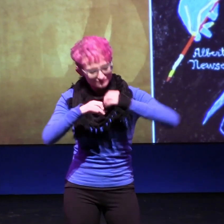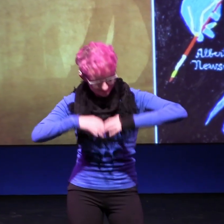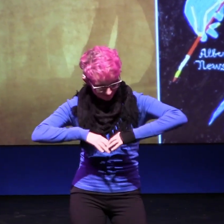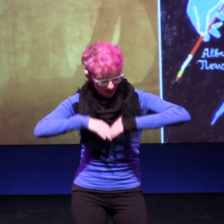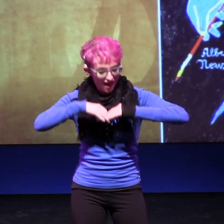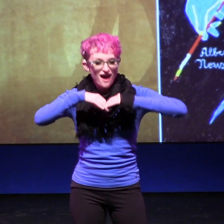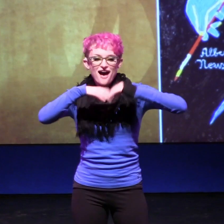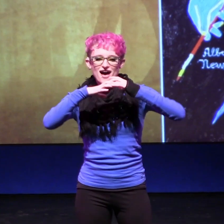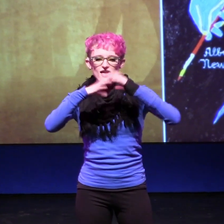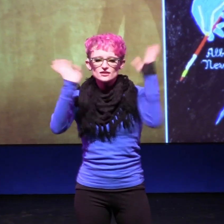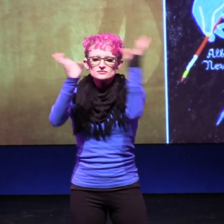for the deaf.